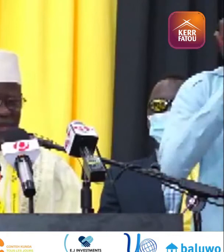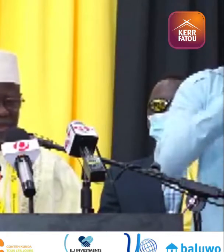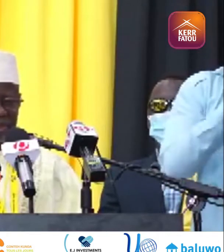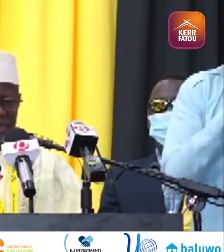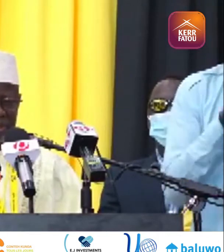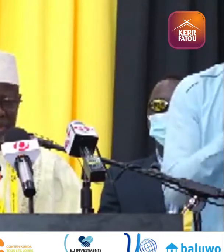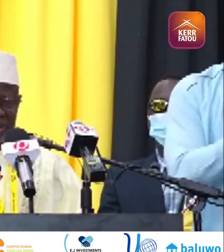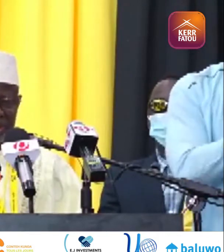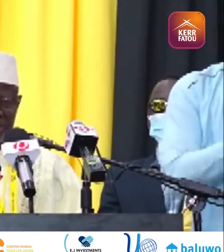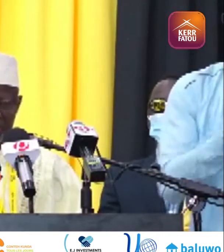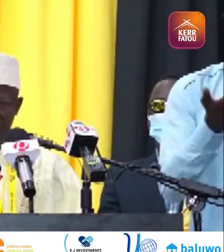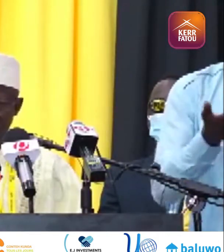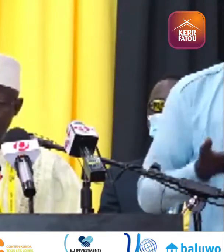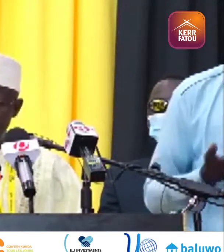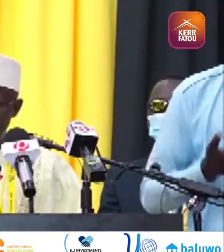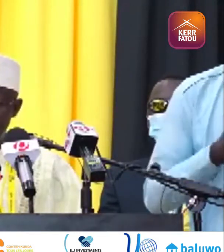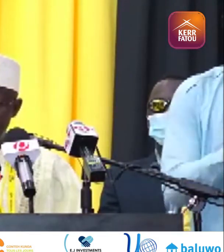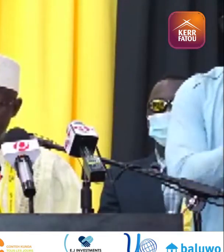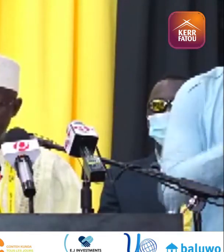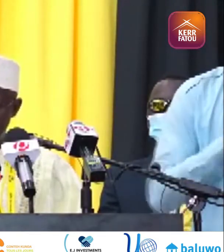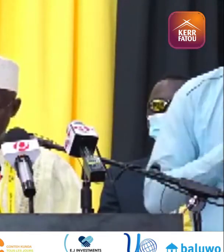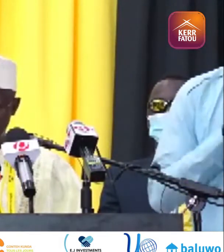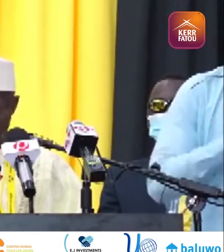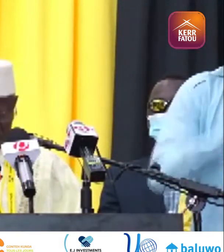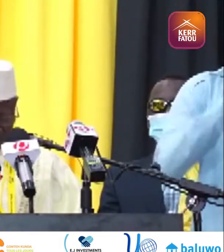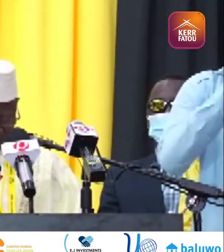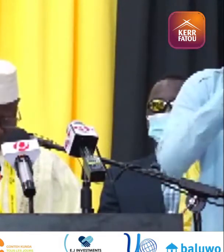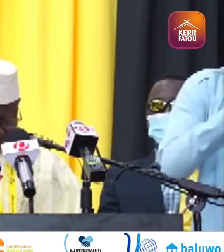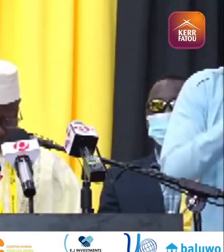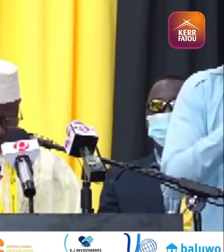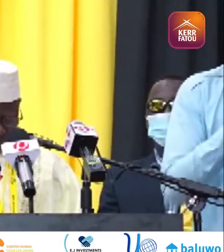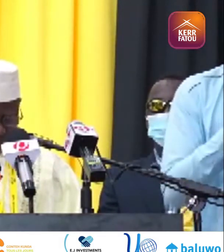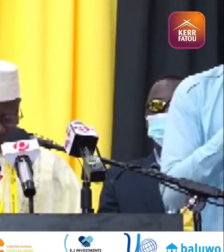party in Banjul,